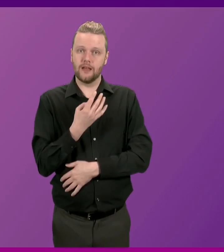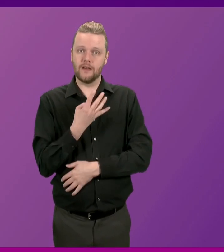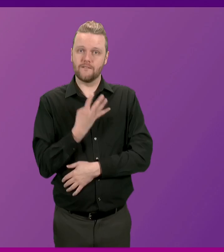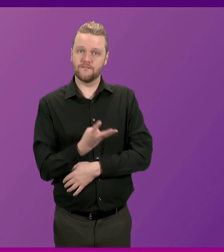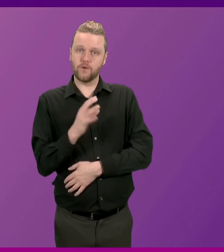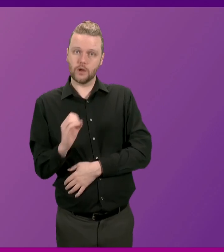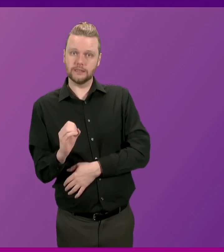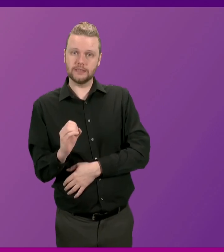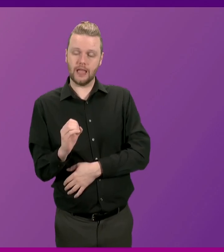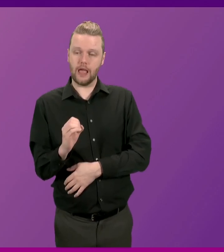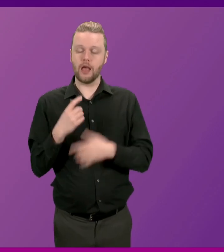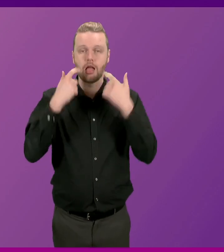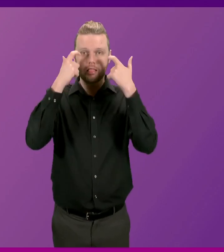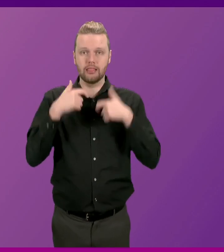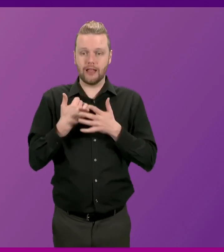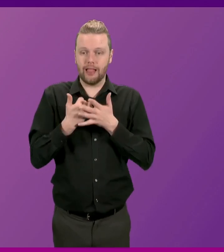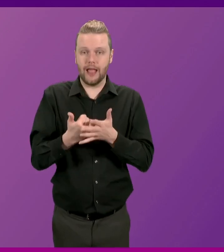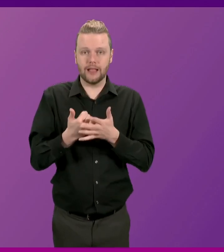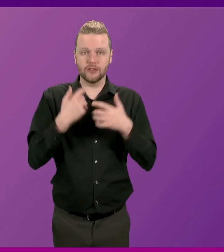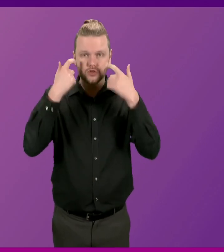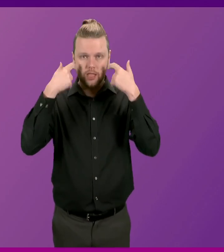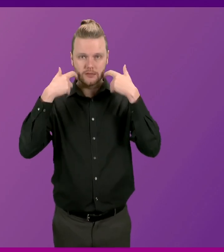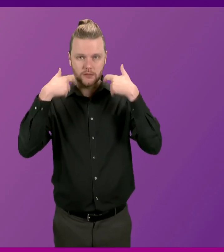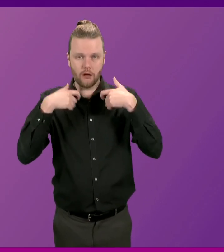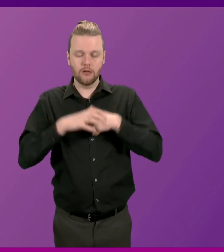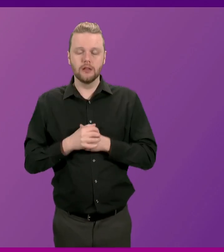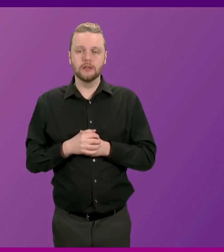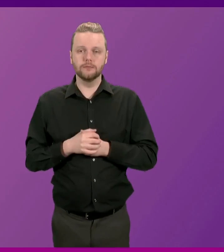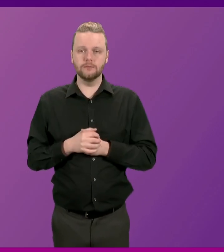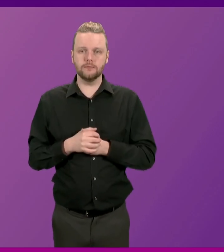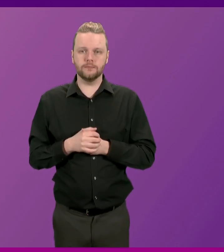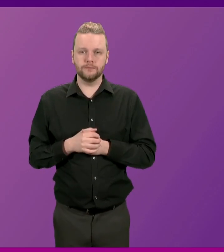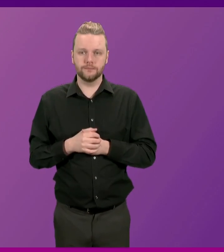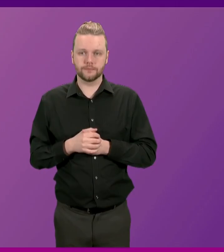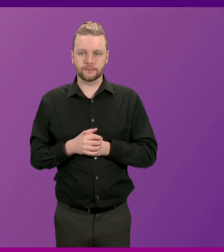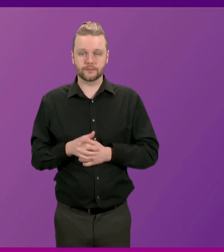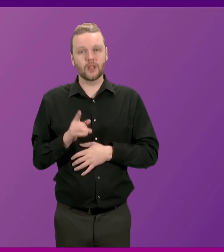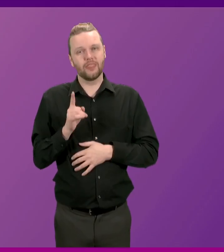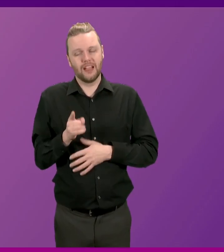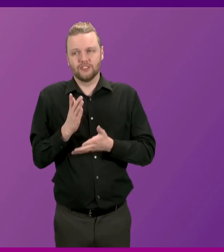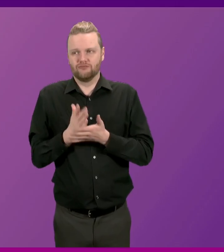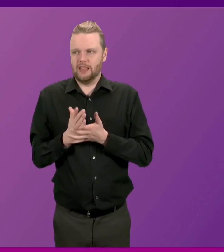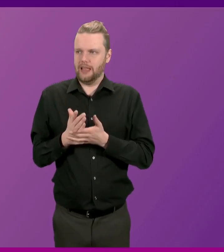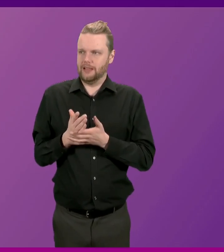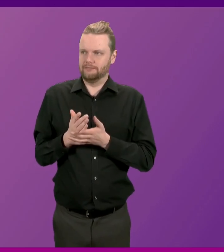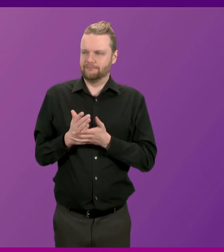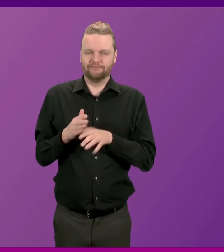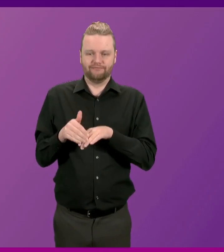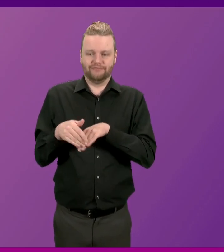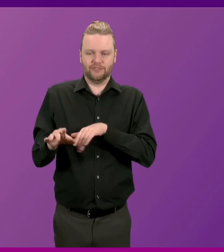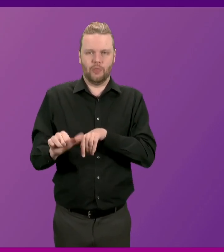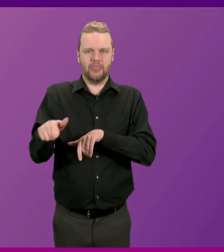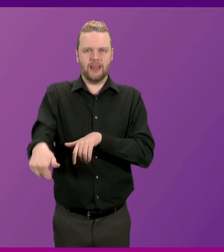train up 40 legal aid solicitors. Now, that's kicking the can down the road to the next parliamentary